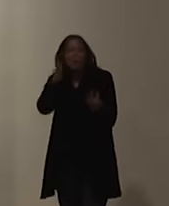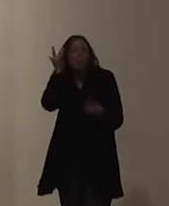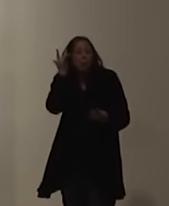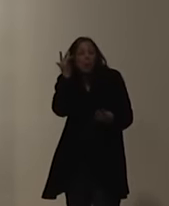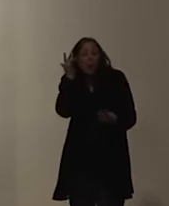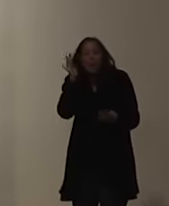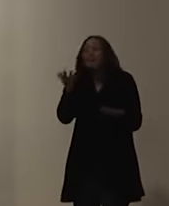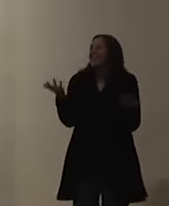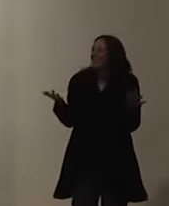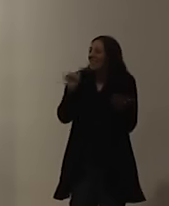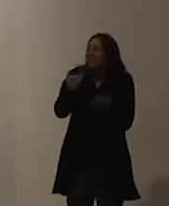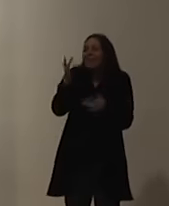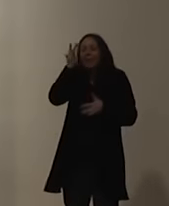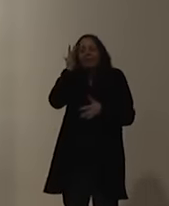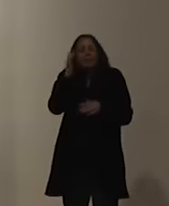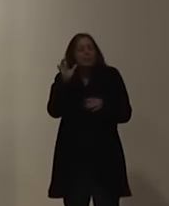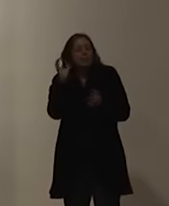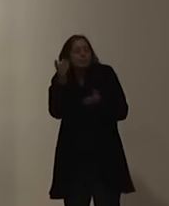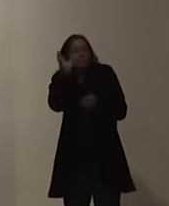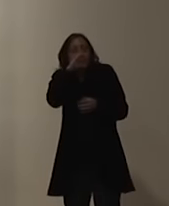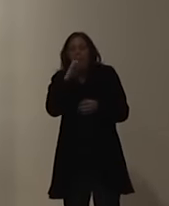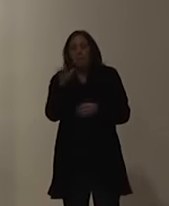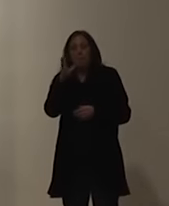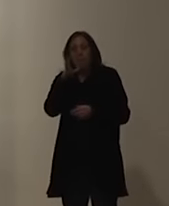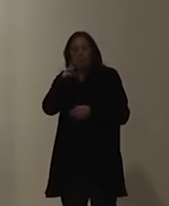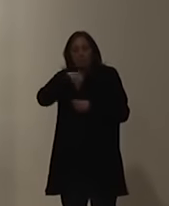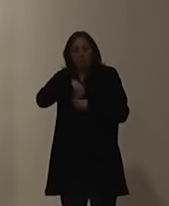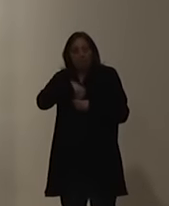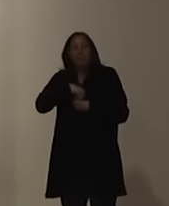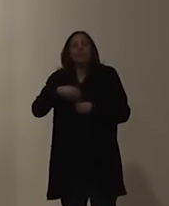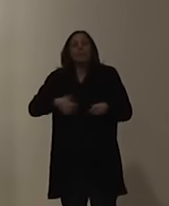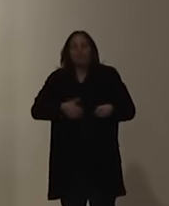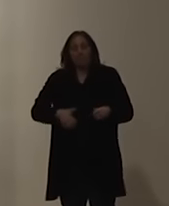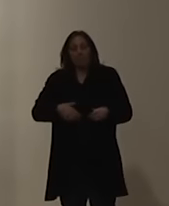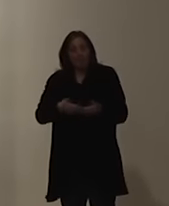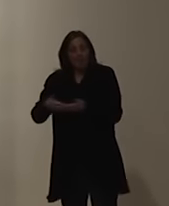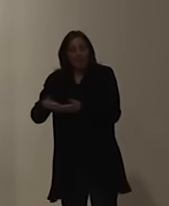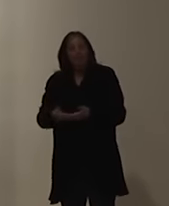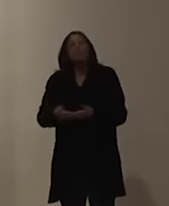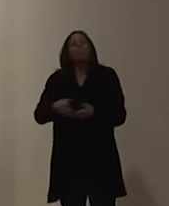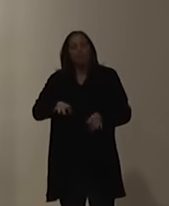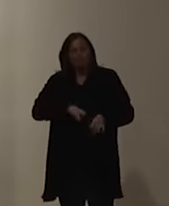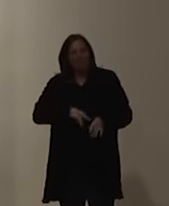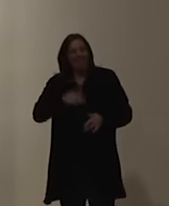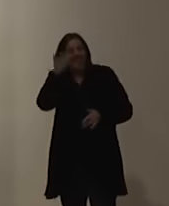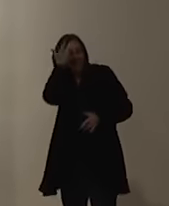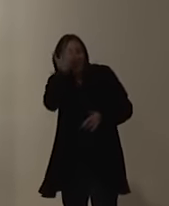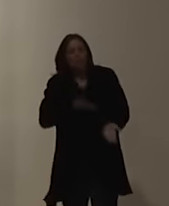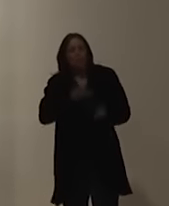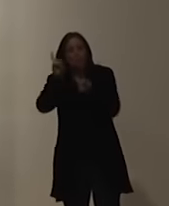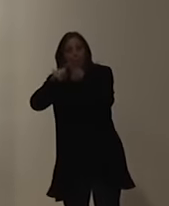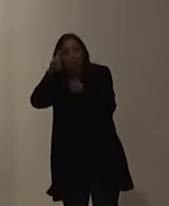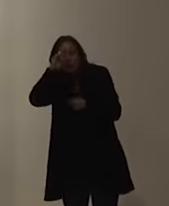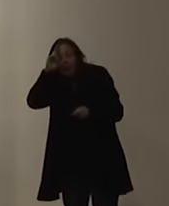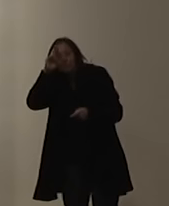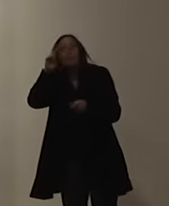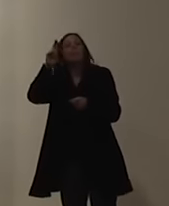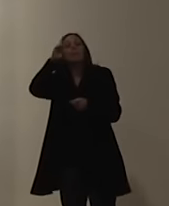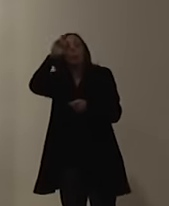hospital without infection control, reaches nurses, eventually doctors, although there are very few in the